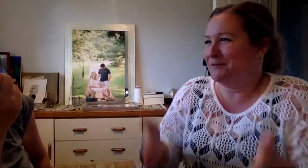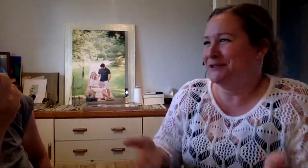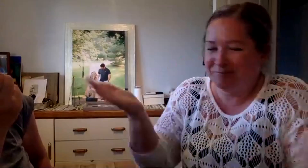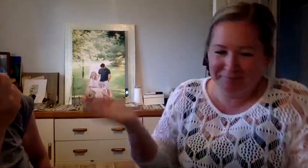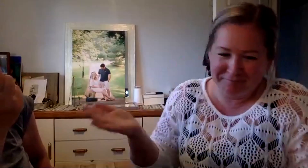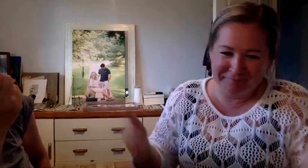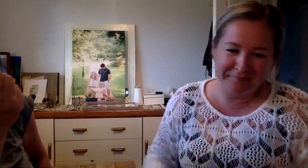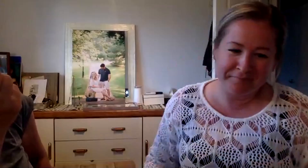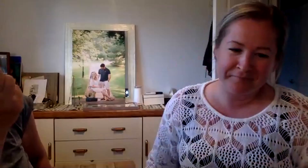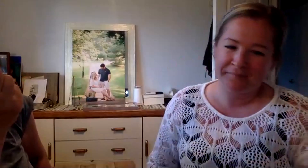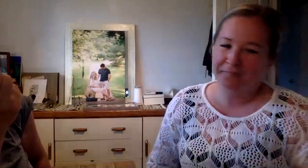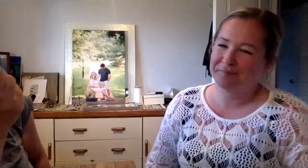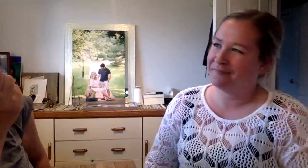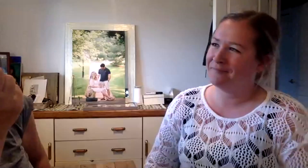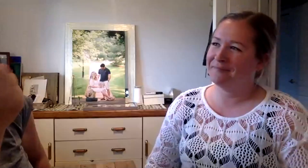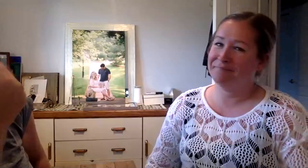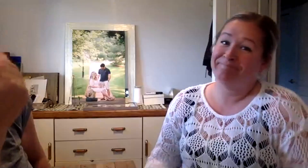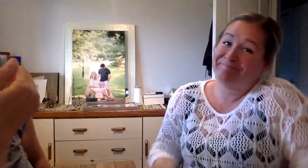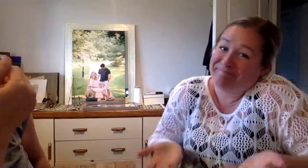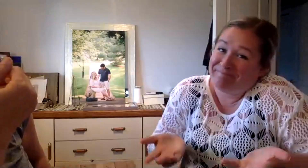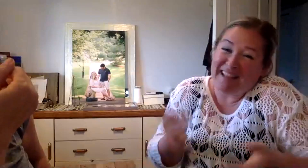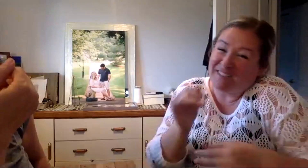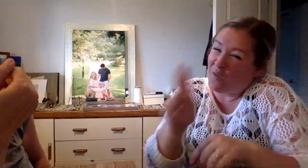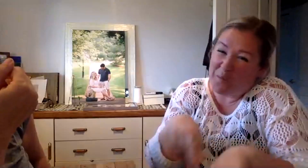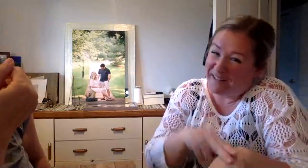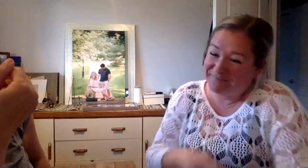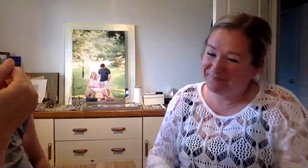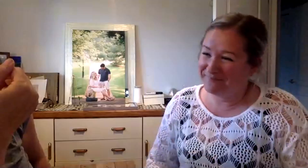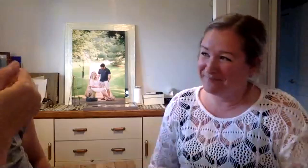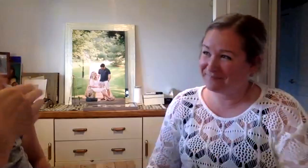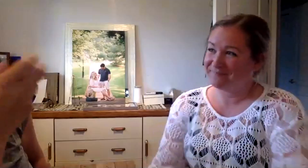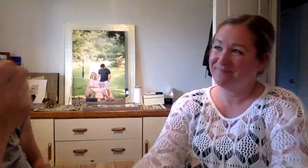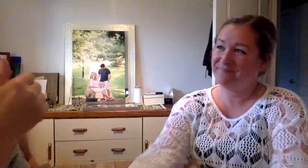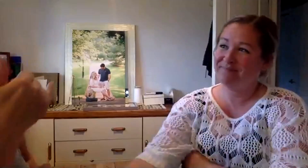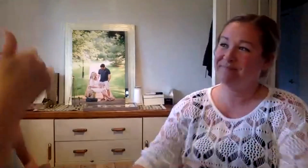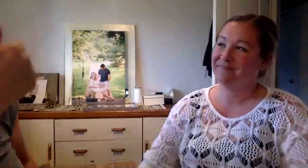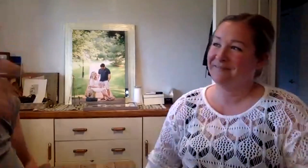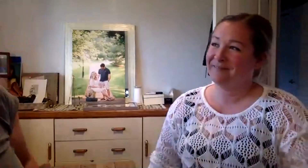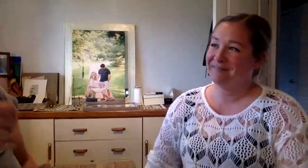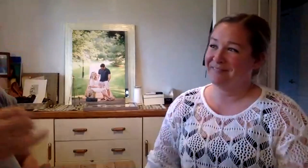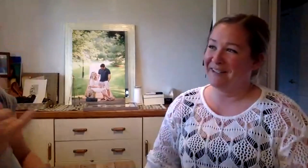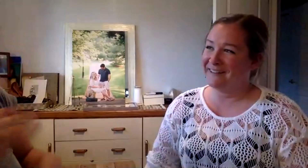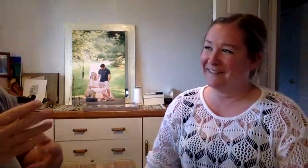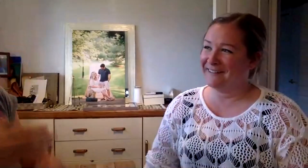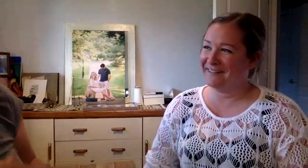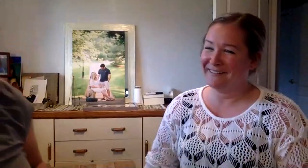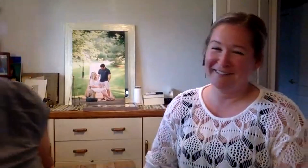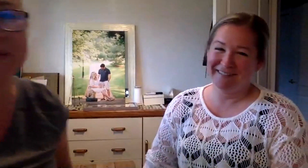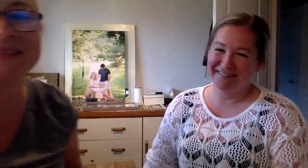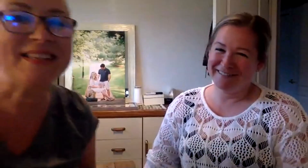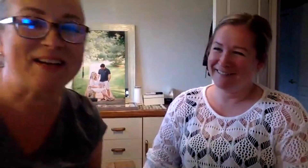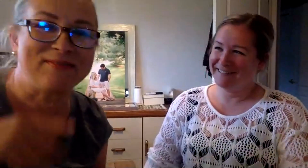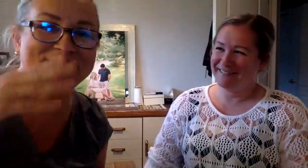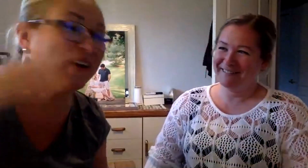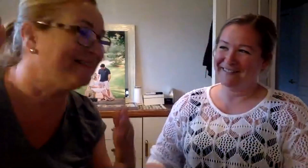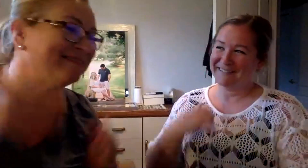Now I laugh at it later, but when I was younger, I didn't laugh so much because I always felt out of the loop, not on purpose.